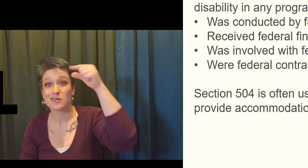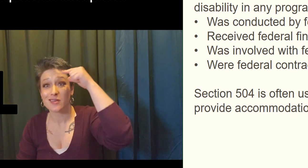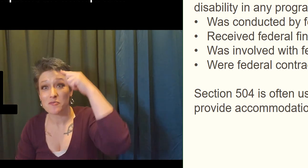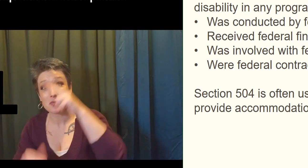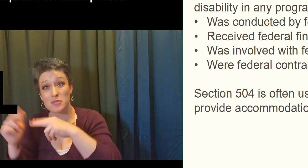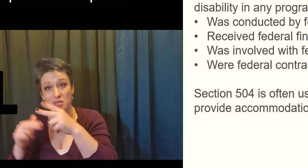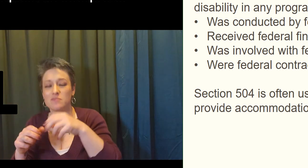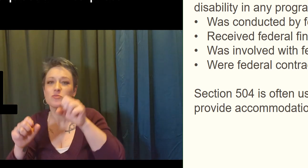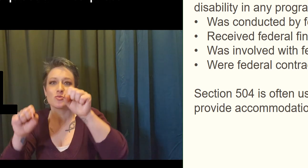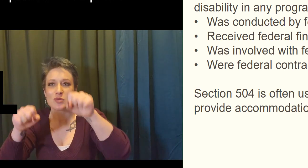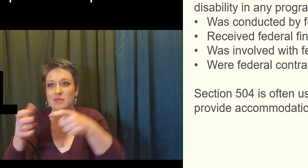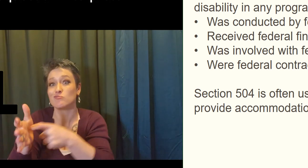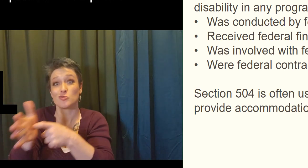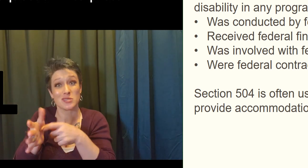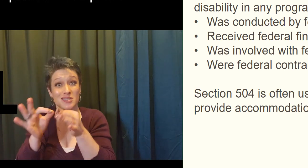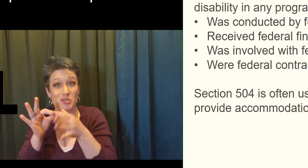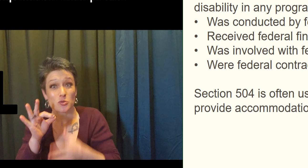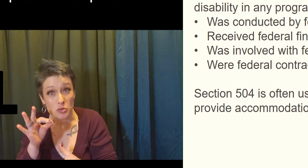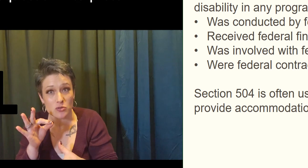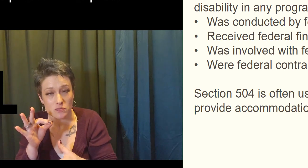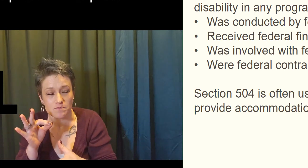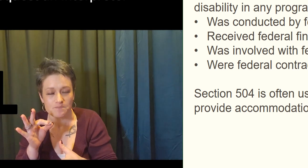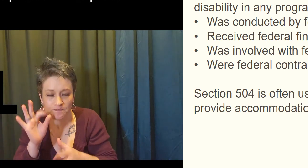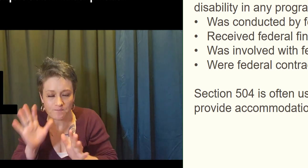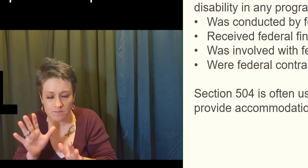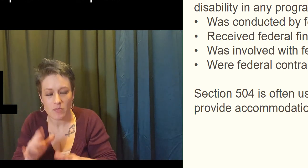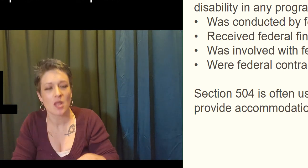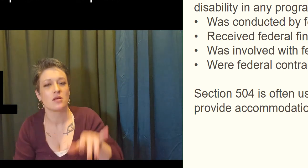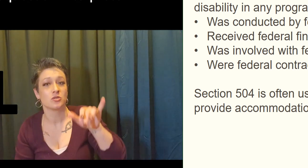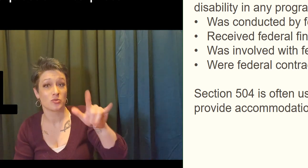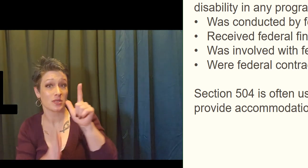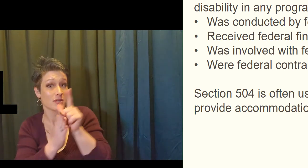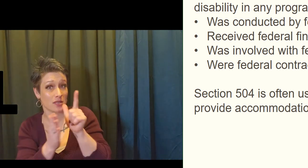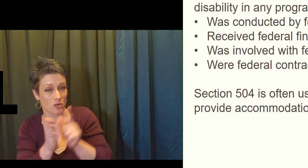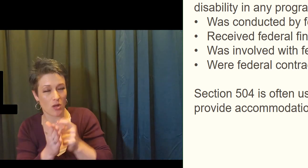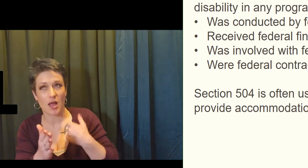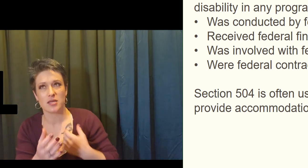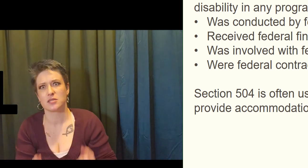That's why if you go to a government building, you can request an interpreter.